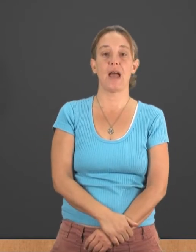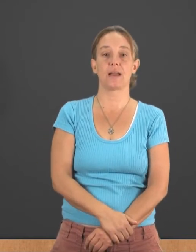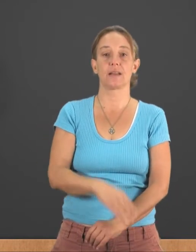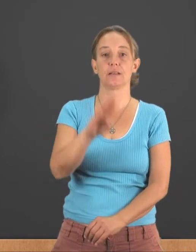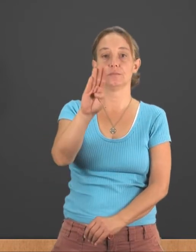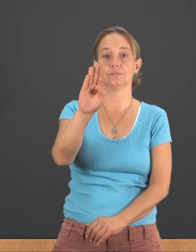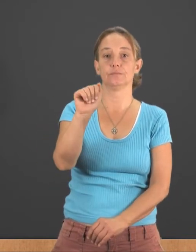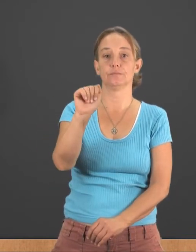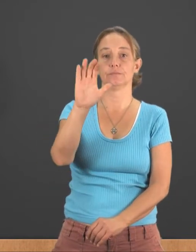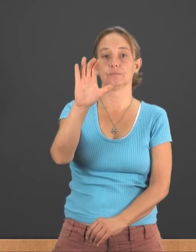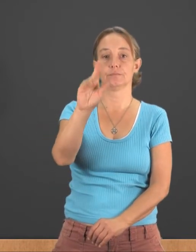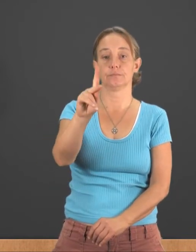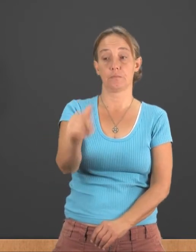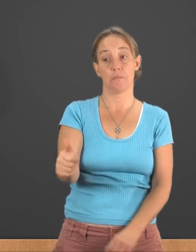Back.